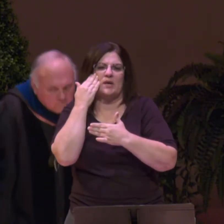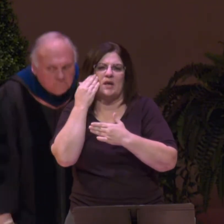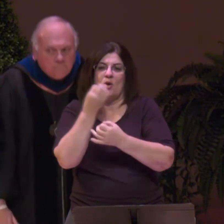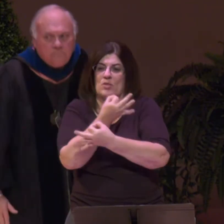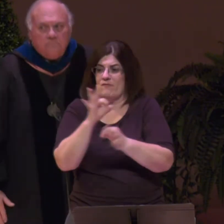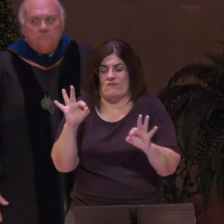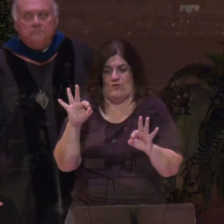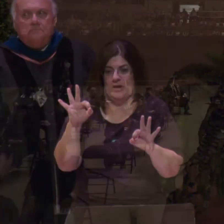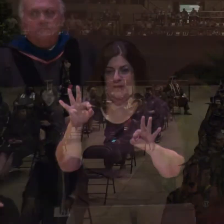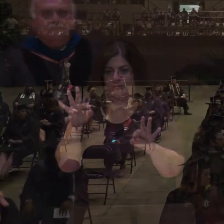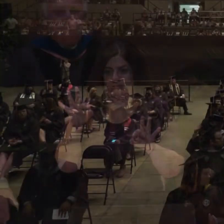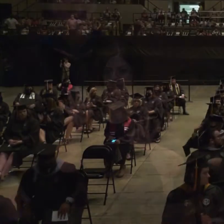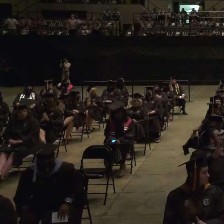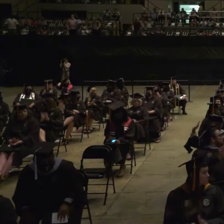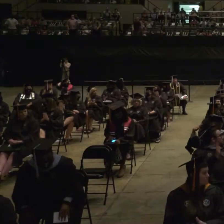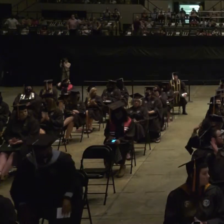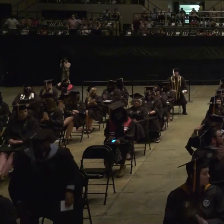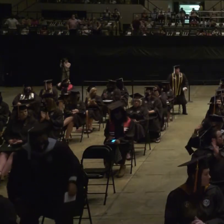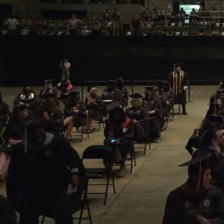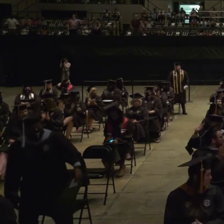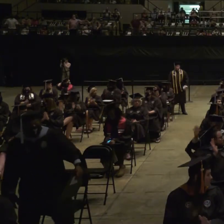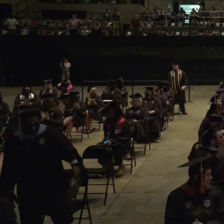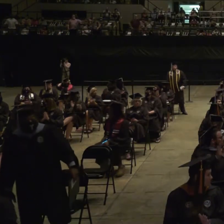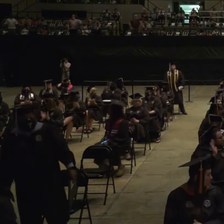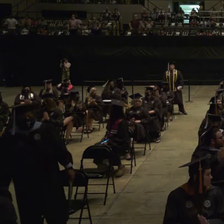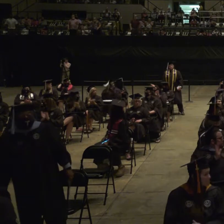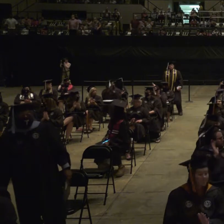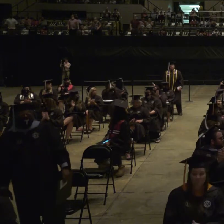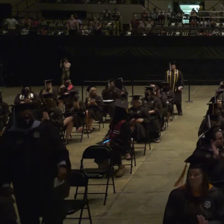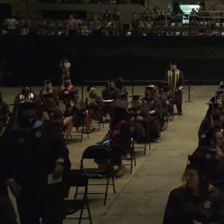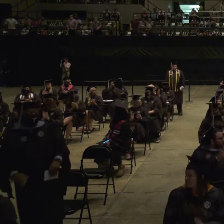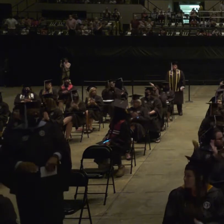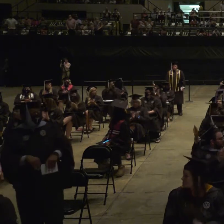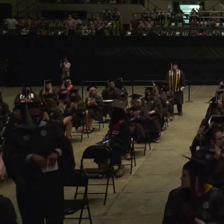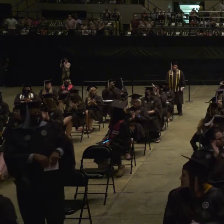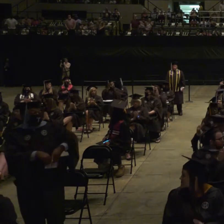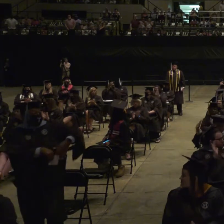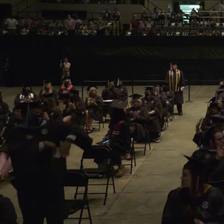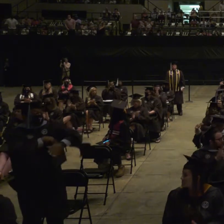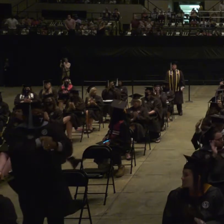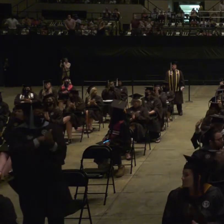military personnel, veterans, and families.